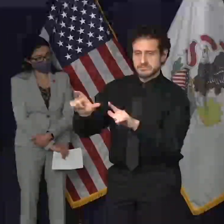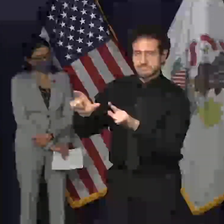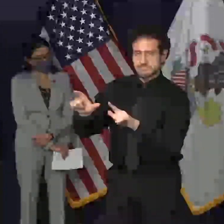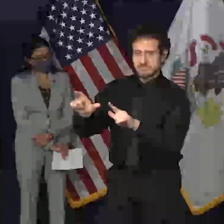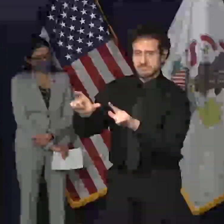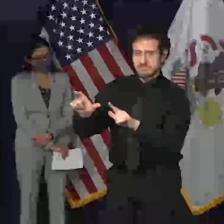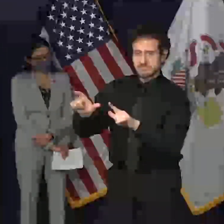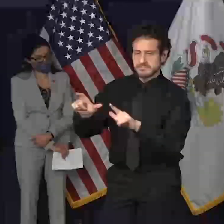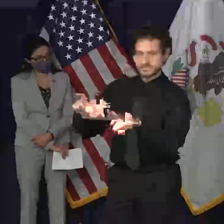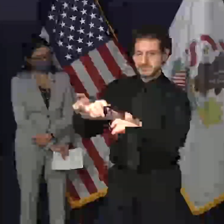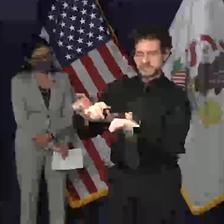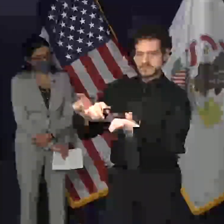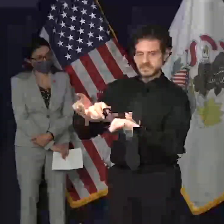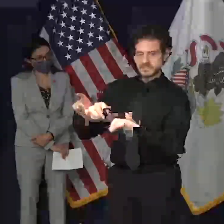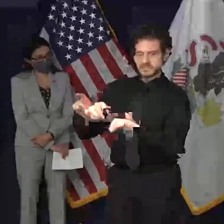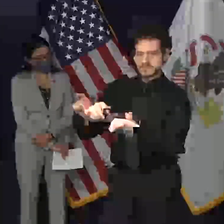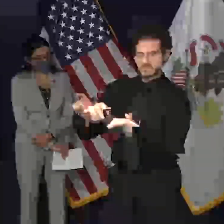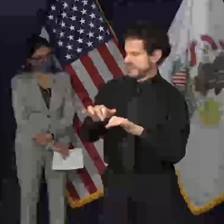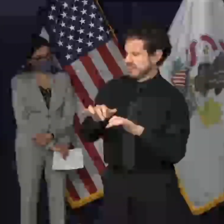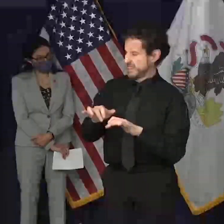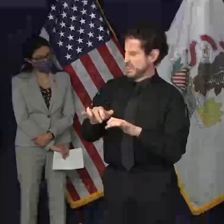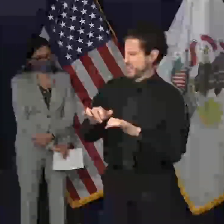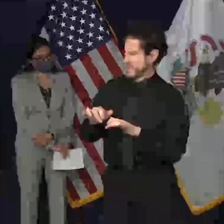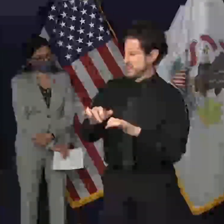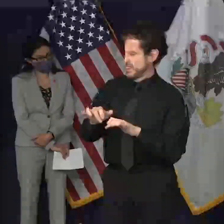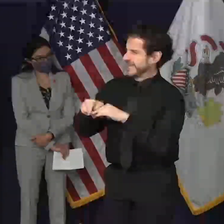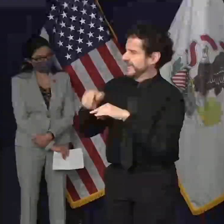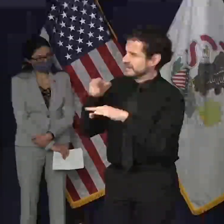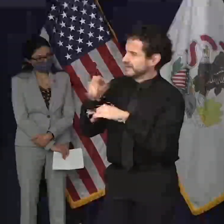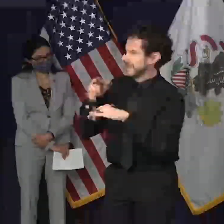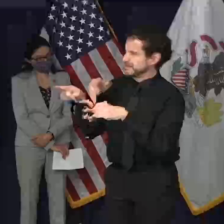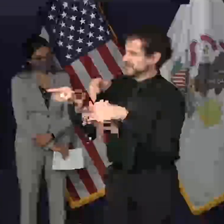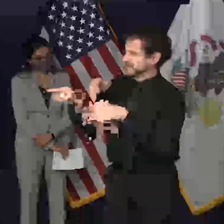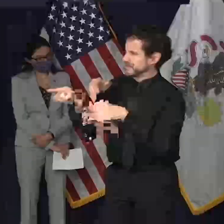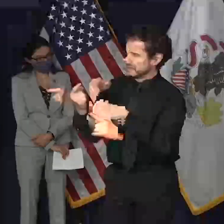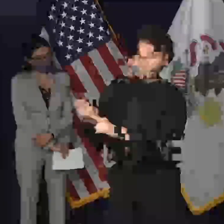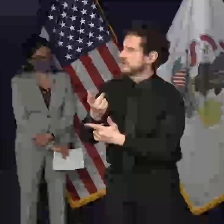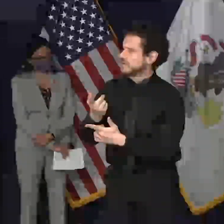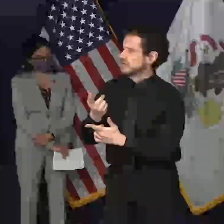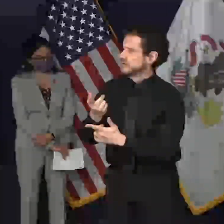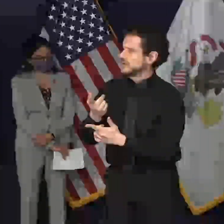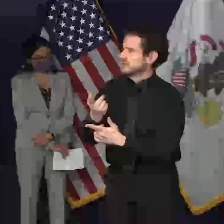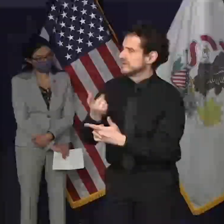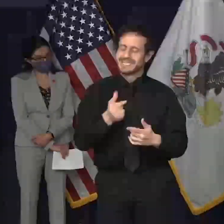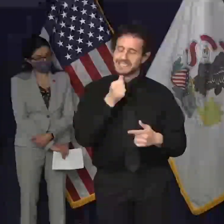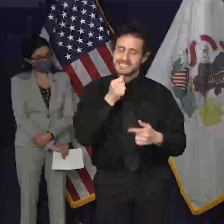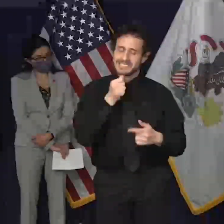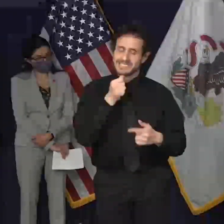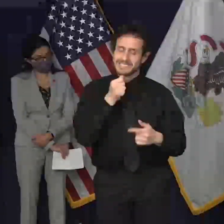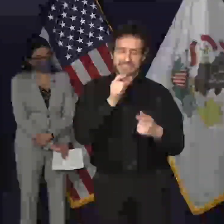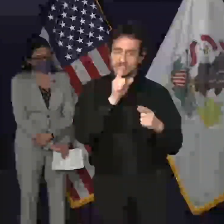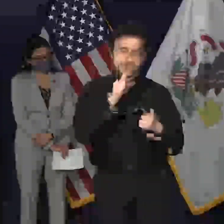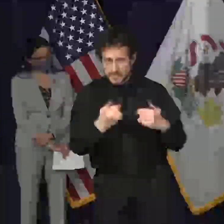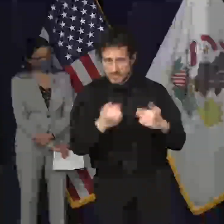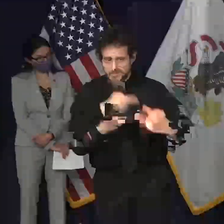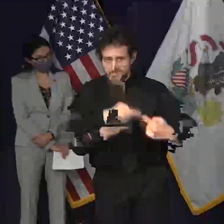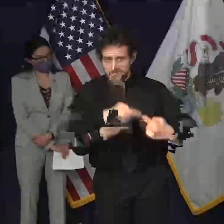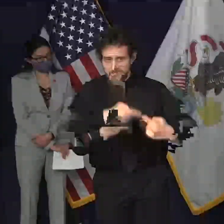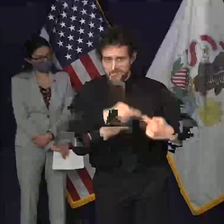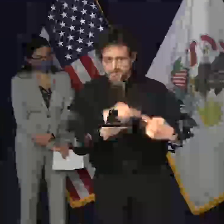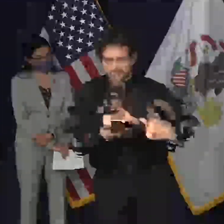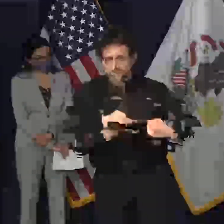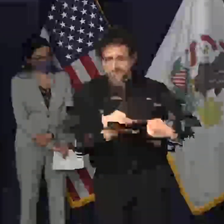that shouldn't be the case. That doesn't seem to be the case. Having said that, I'm sure there are people who have had trouble. But remember that